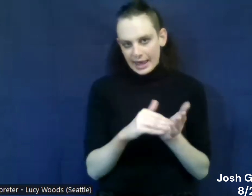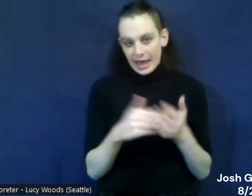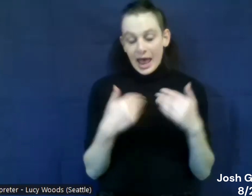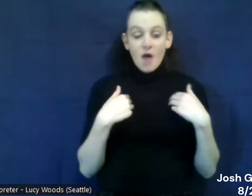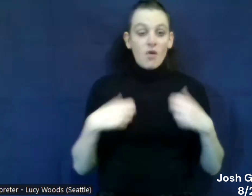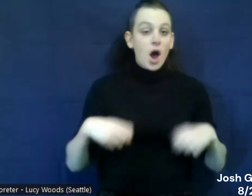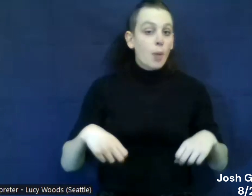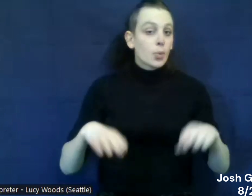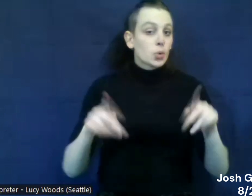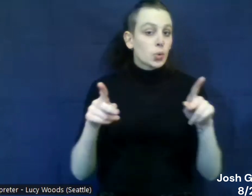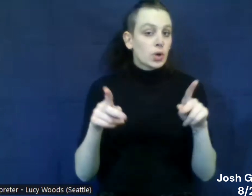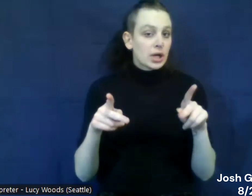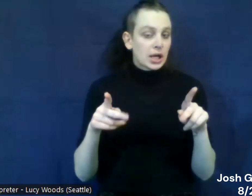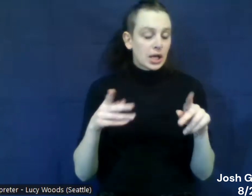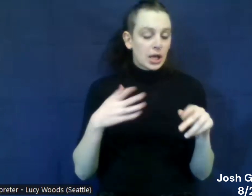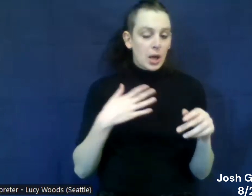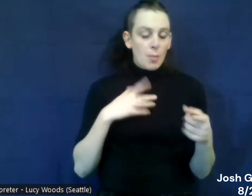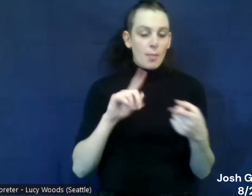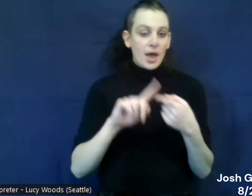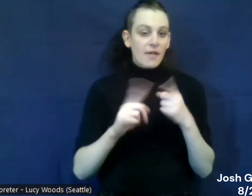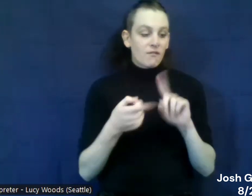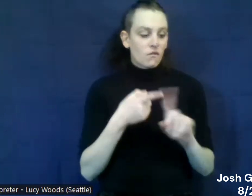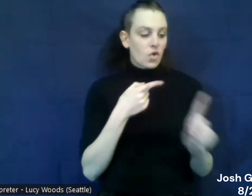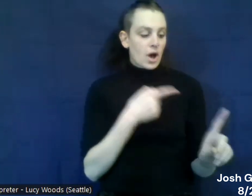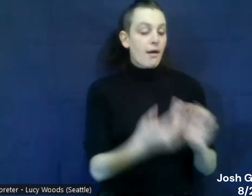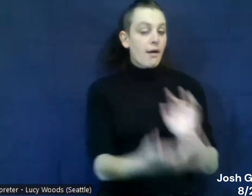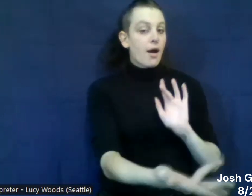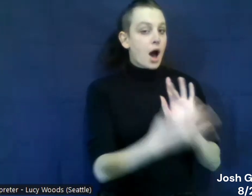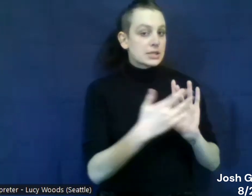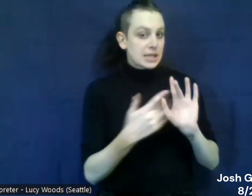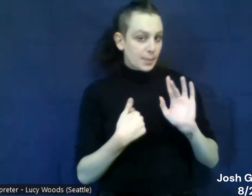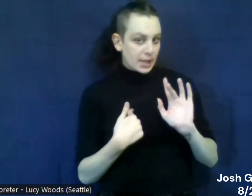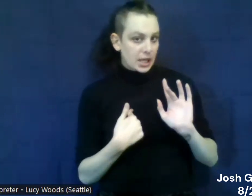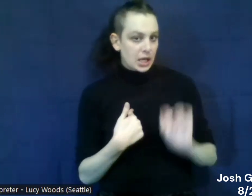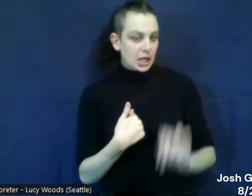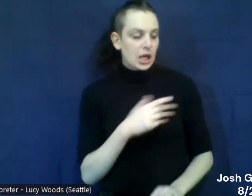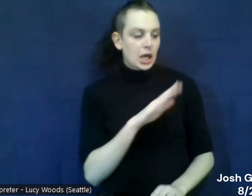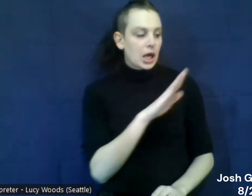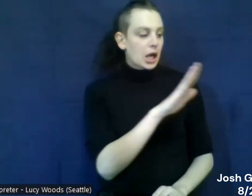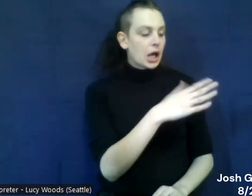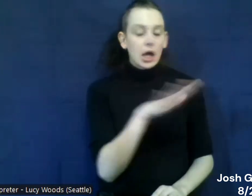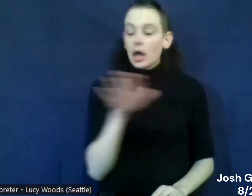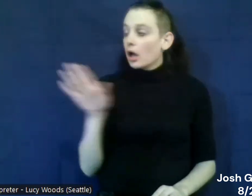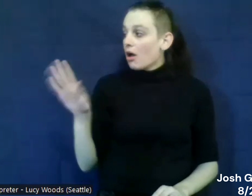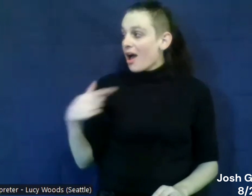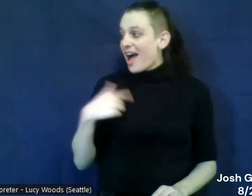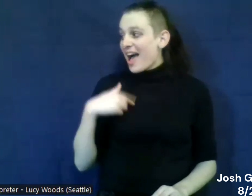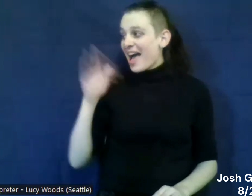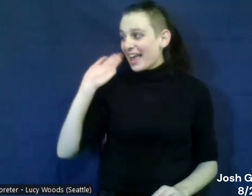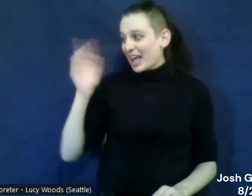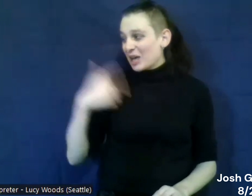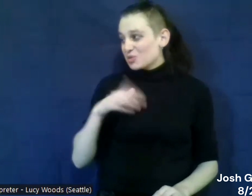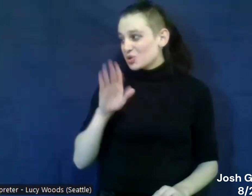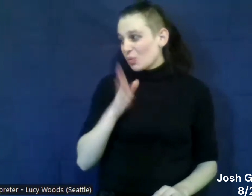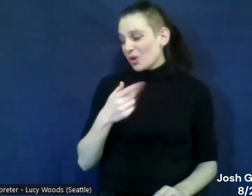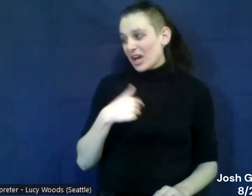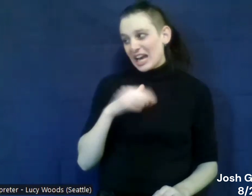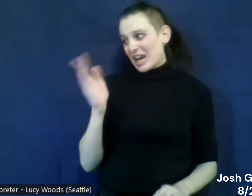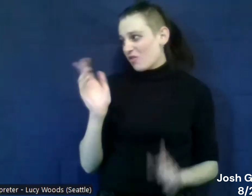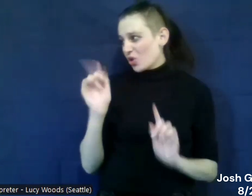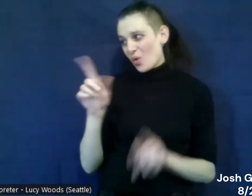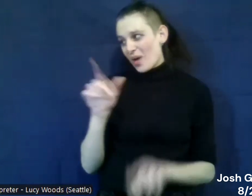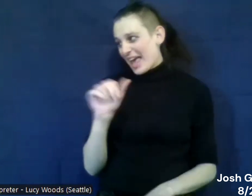friend who basically reached out and was like, hey, I'm sober, but I haven't gone to AA and I don't know anything about